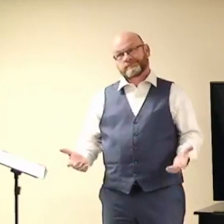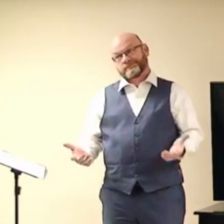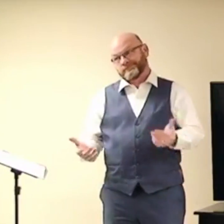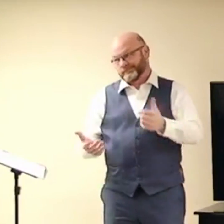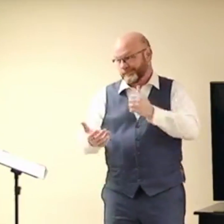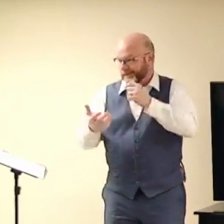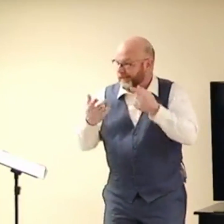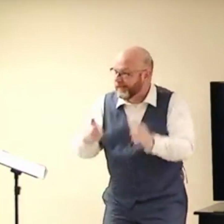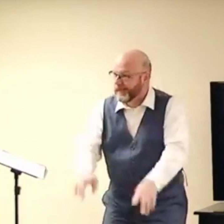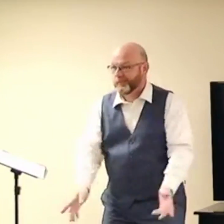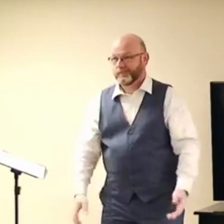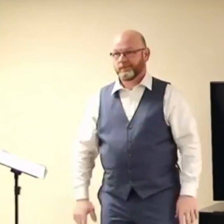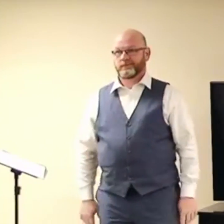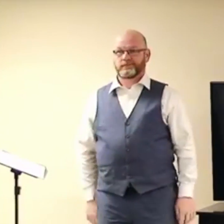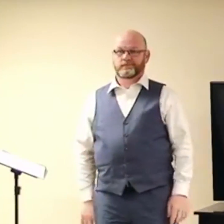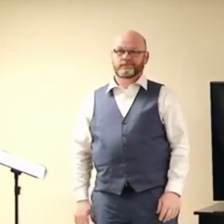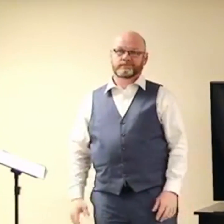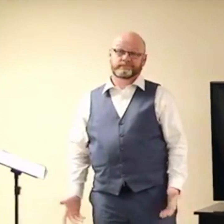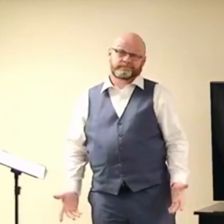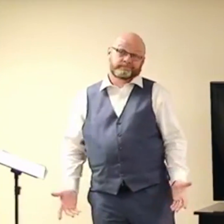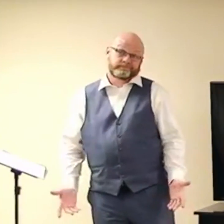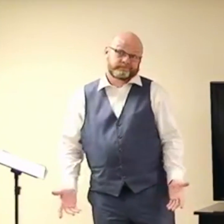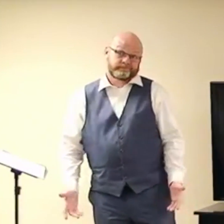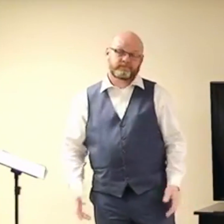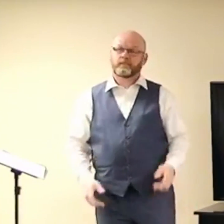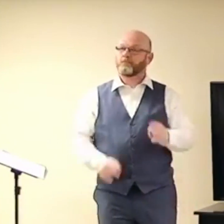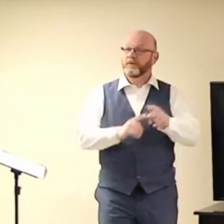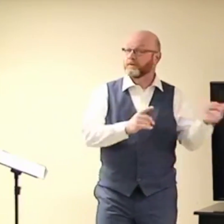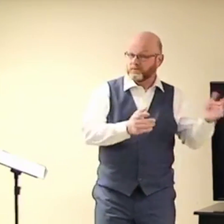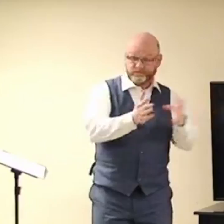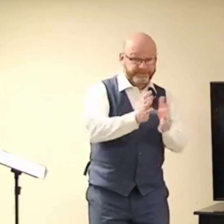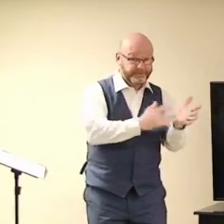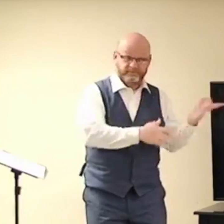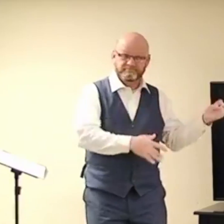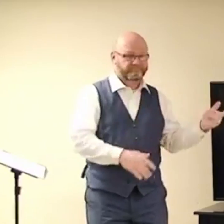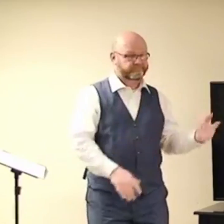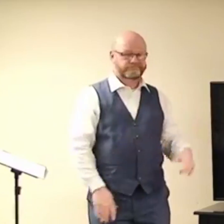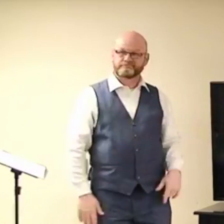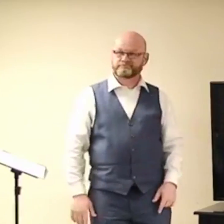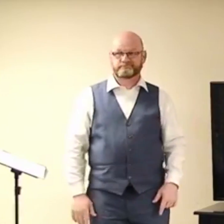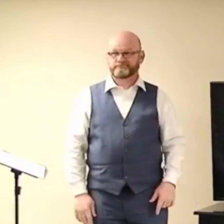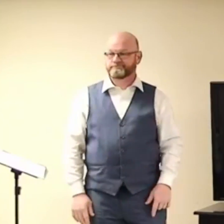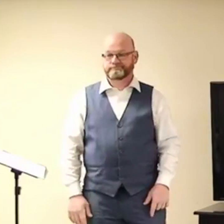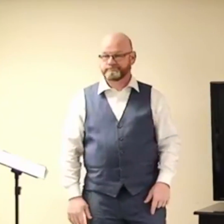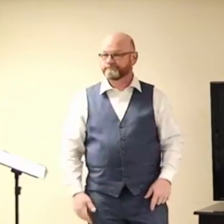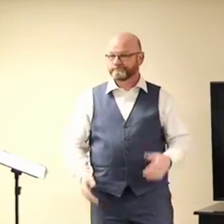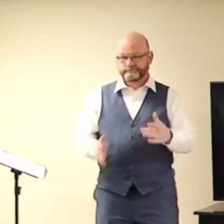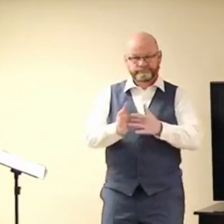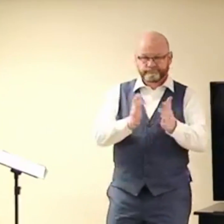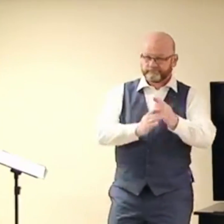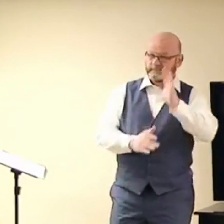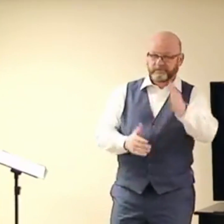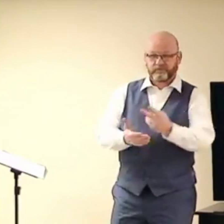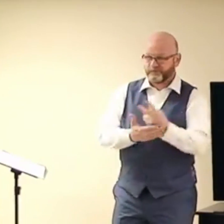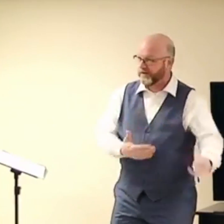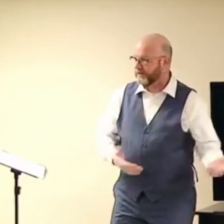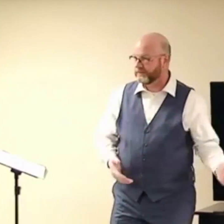late. It happens. What are you going to do? But with Jesus,